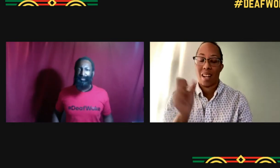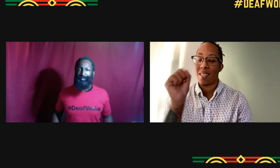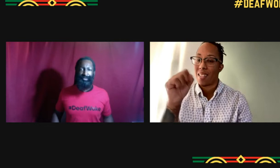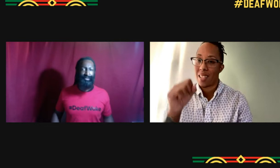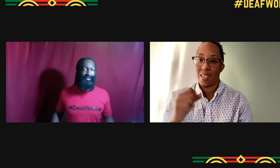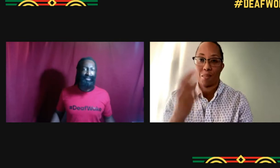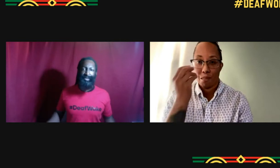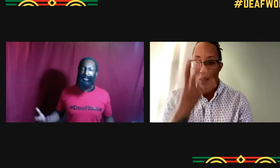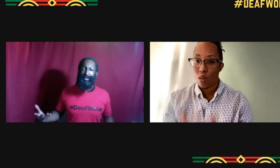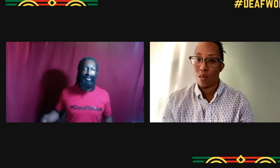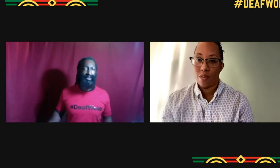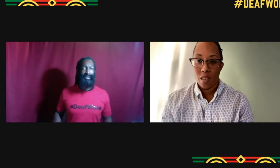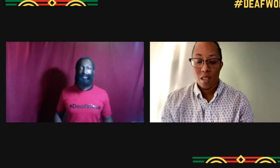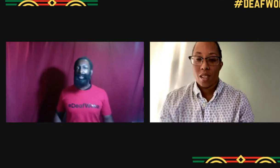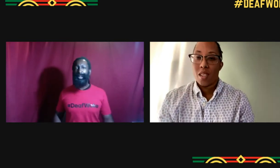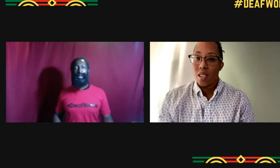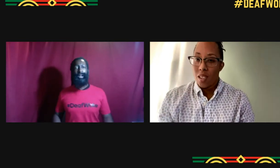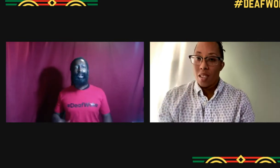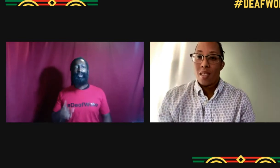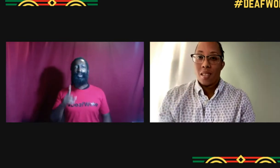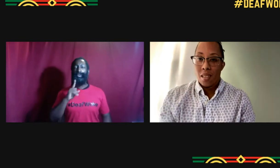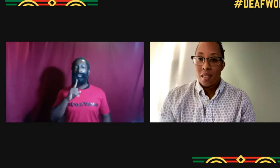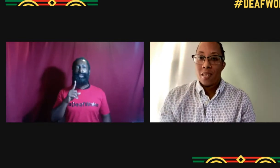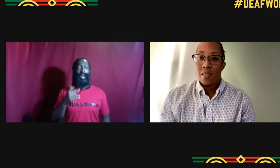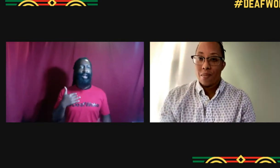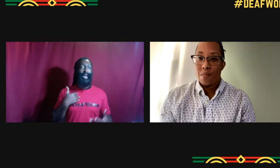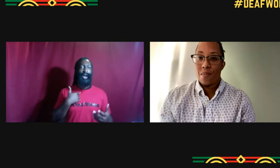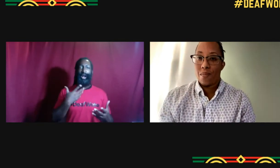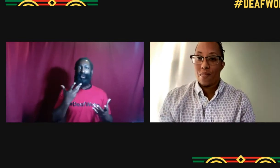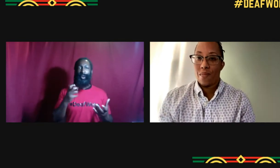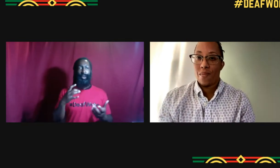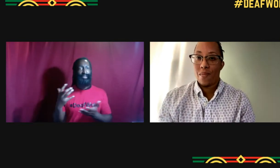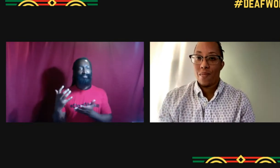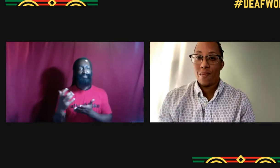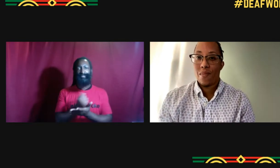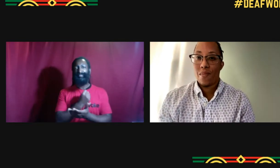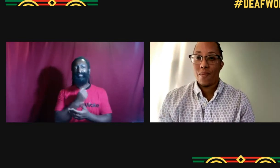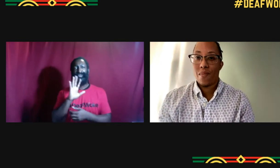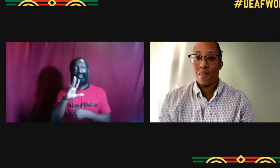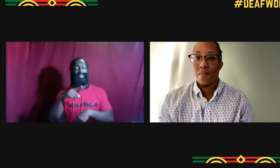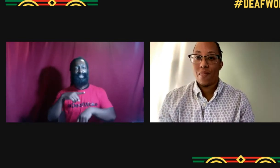Mm-hmm. Beautifully said. Yes, beautifully said.